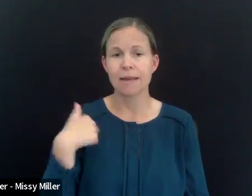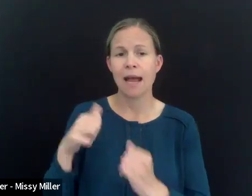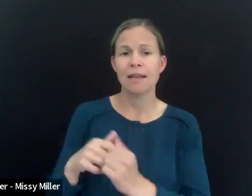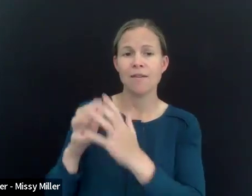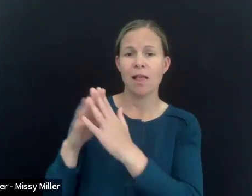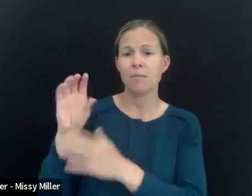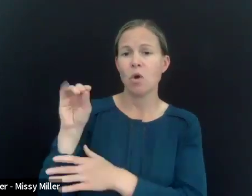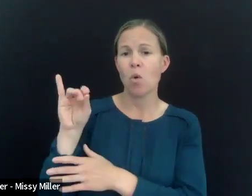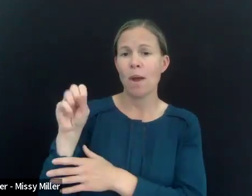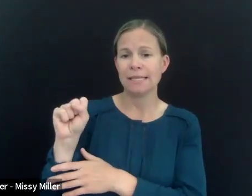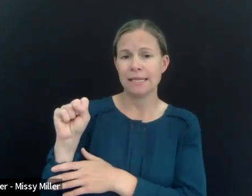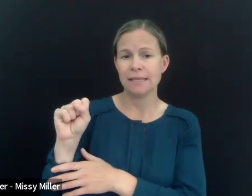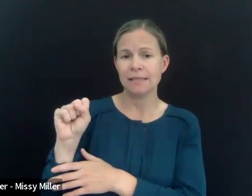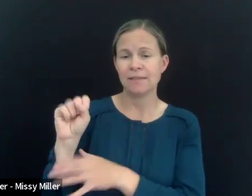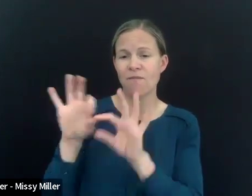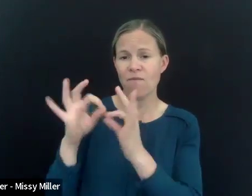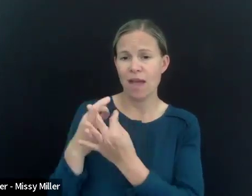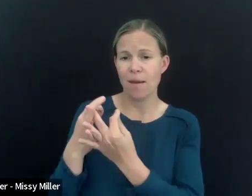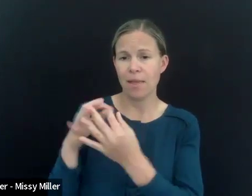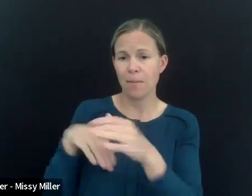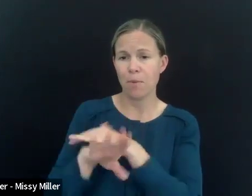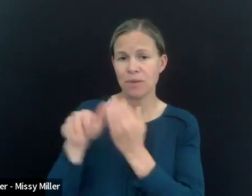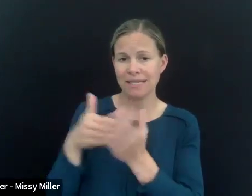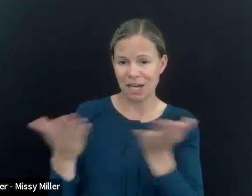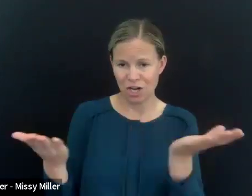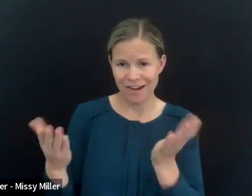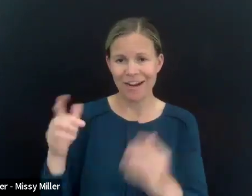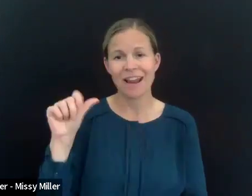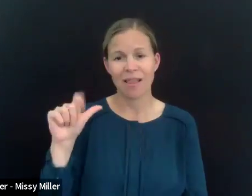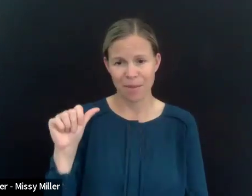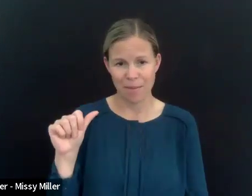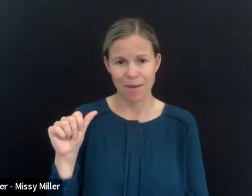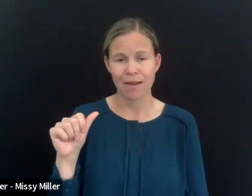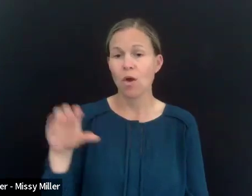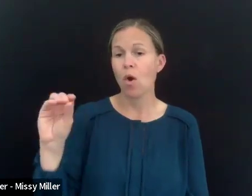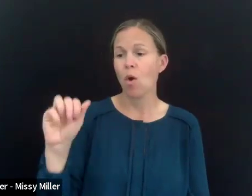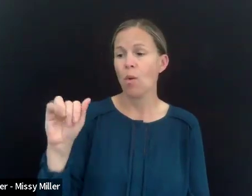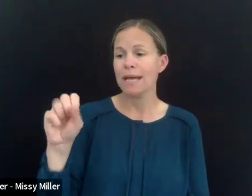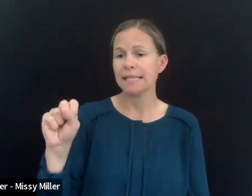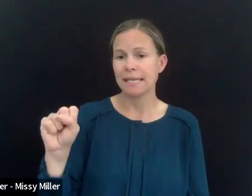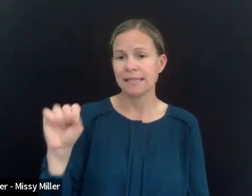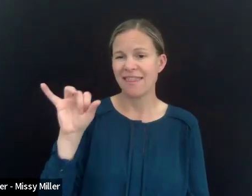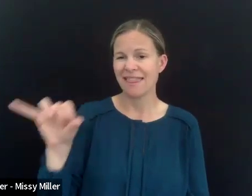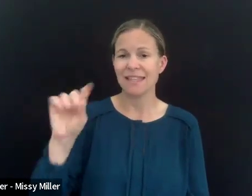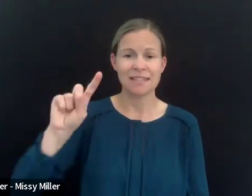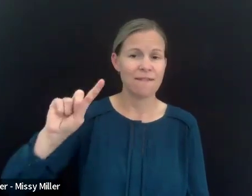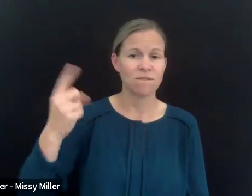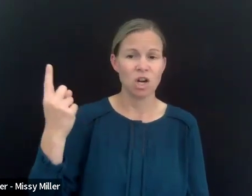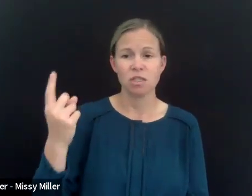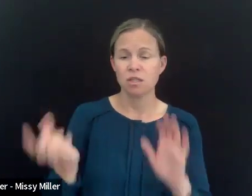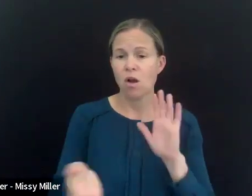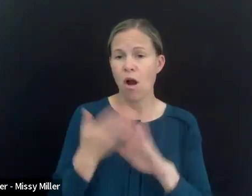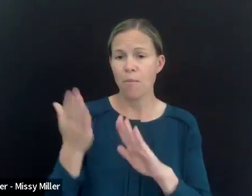the executive director of Oasis Family Birthing Center here in Alabama. So Oasis is the first operating birthing